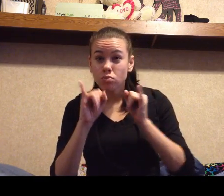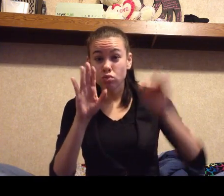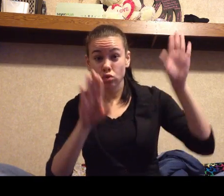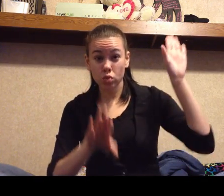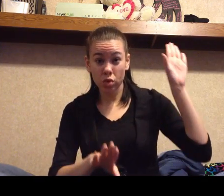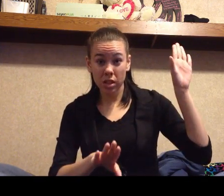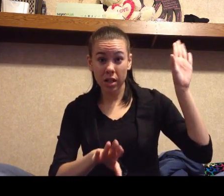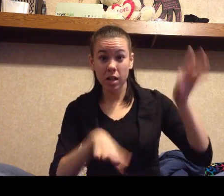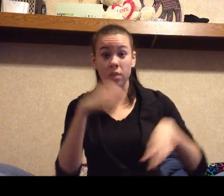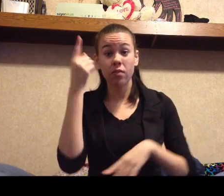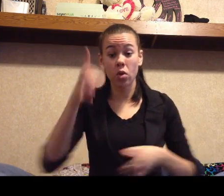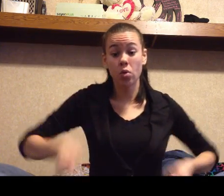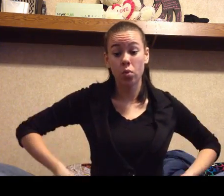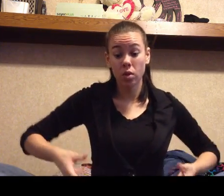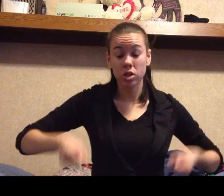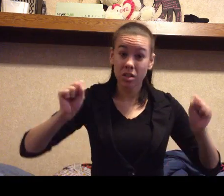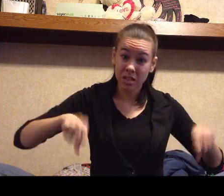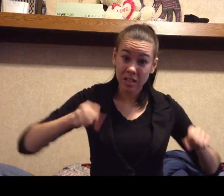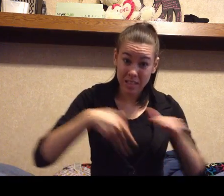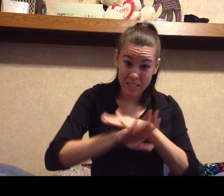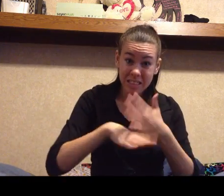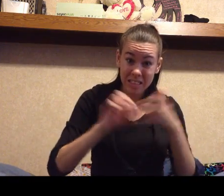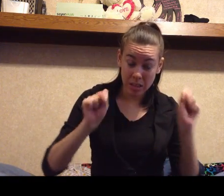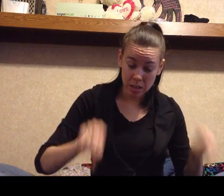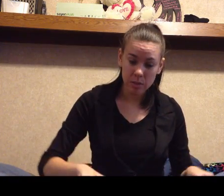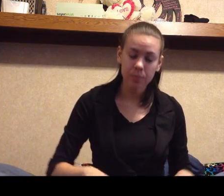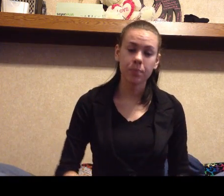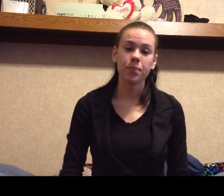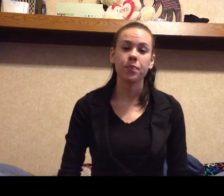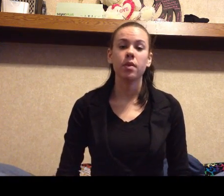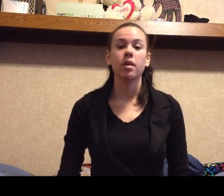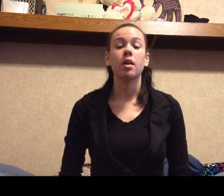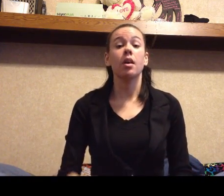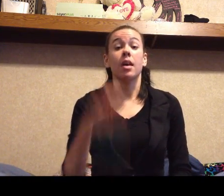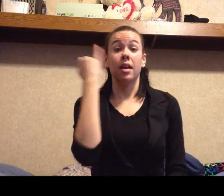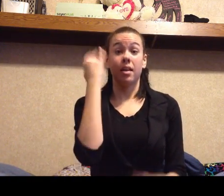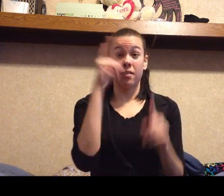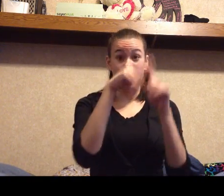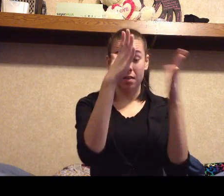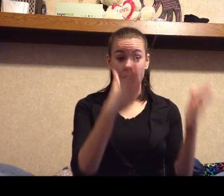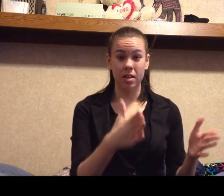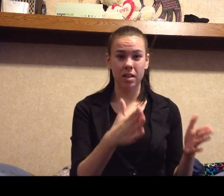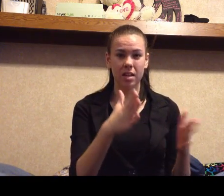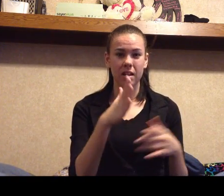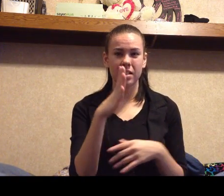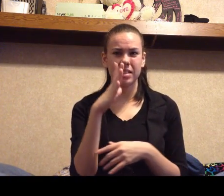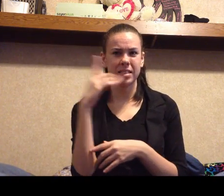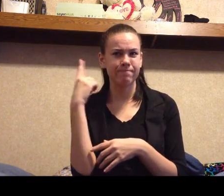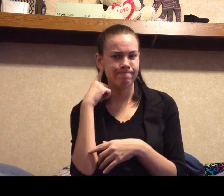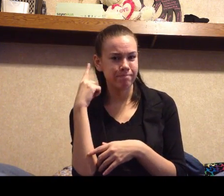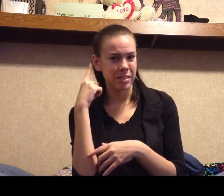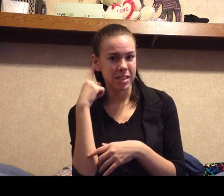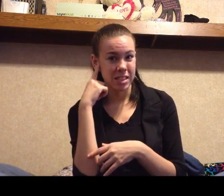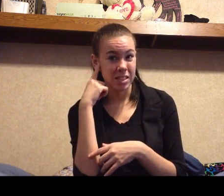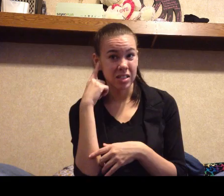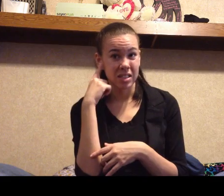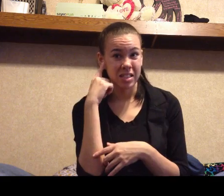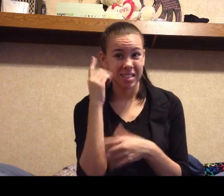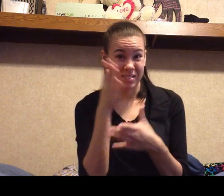accessible. If the applicant is hearing impaired, the officer conducting the interview will speak loudly